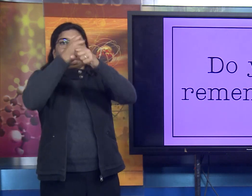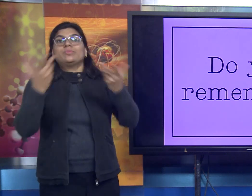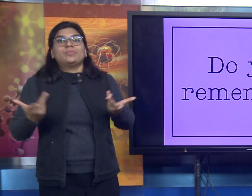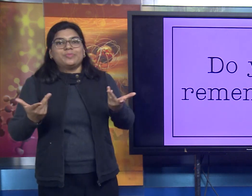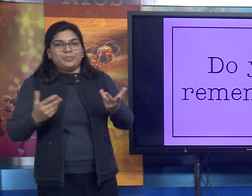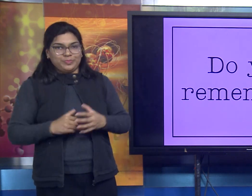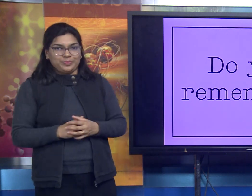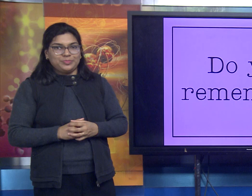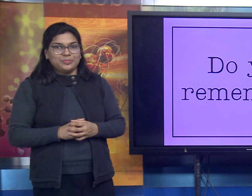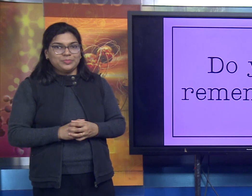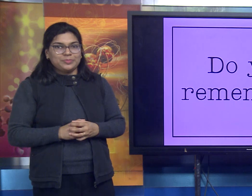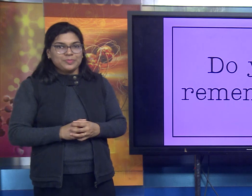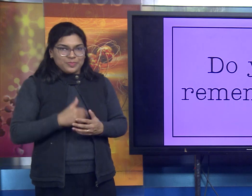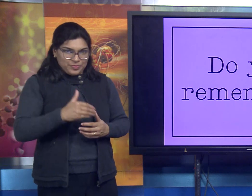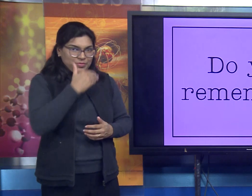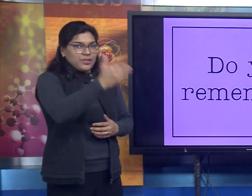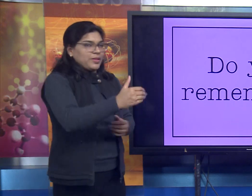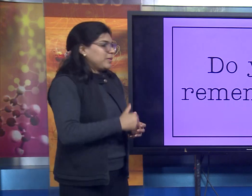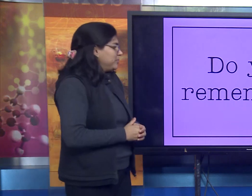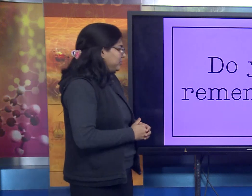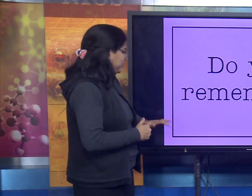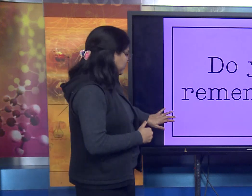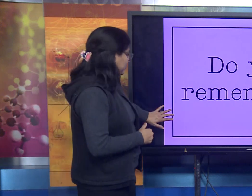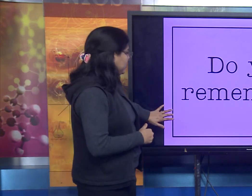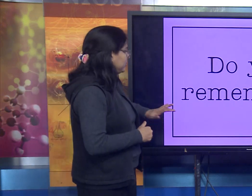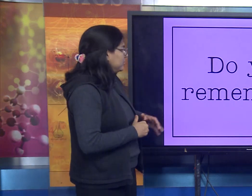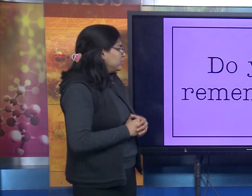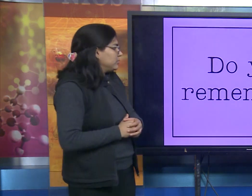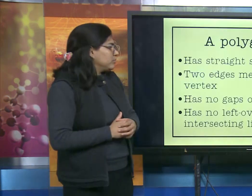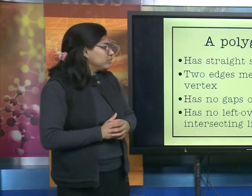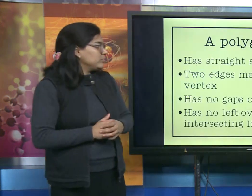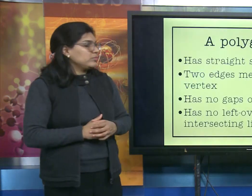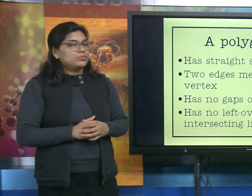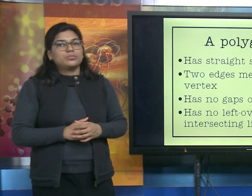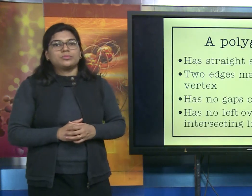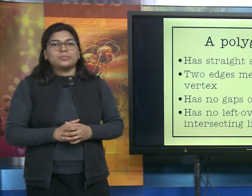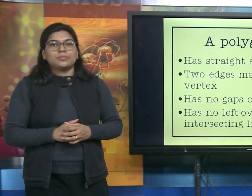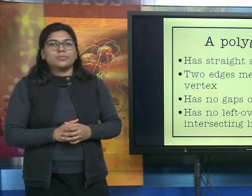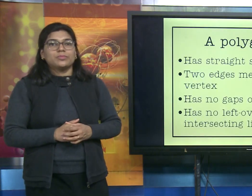features, all the names. Let us move further.